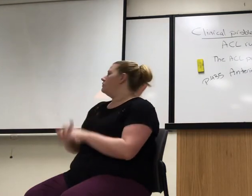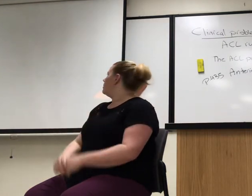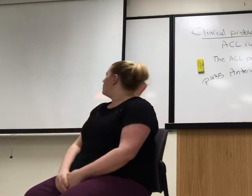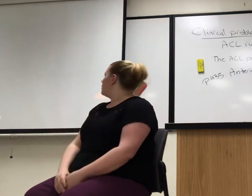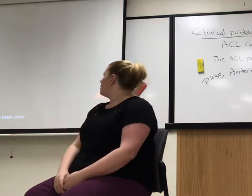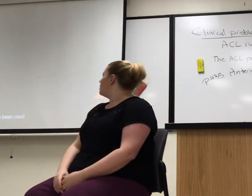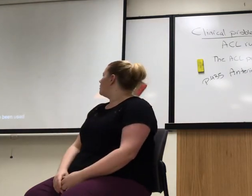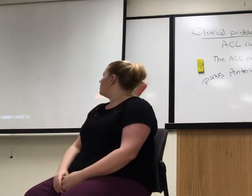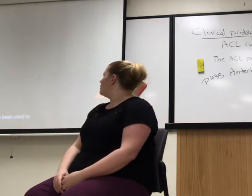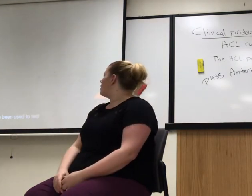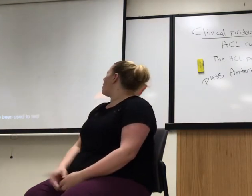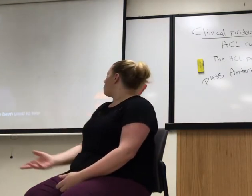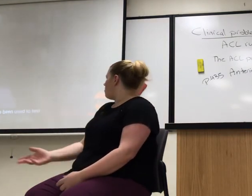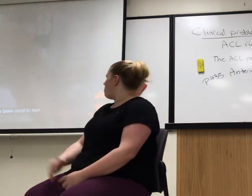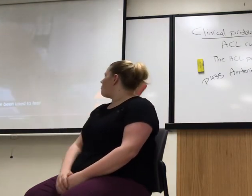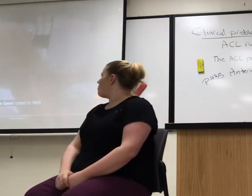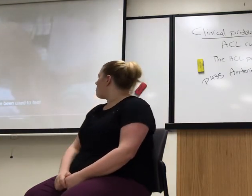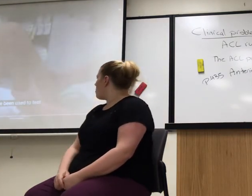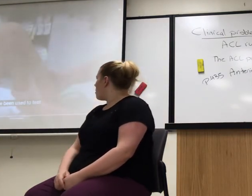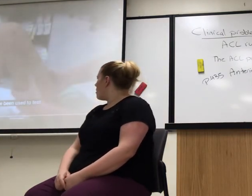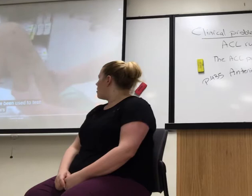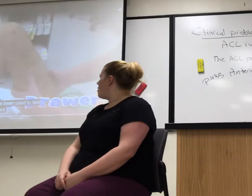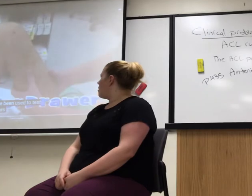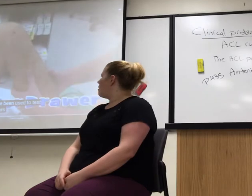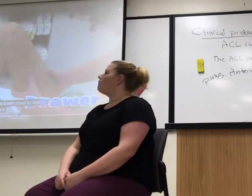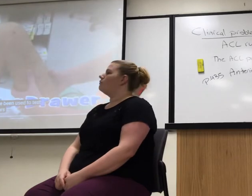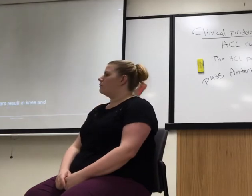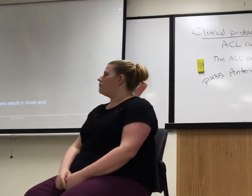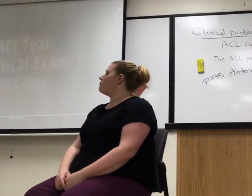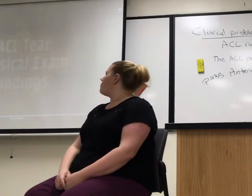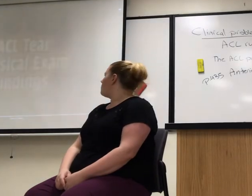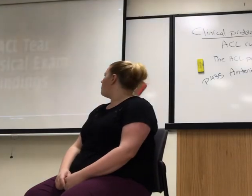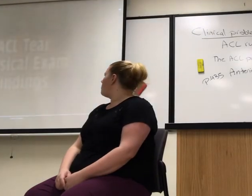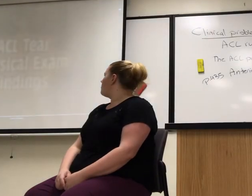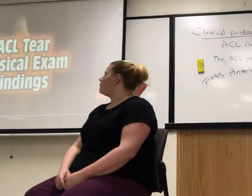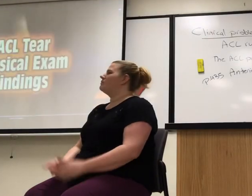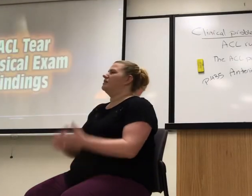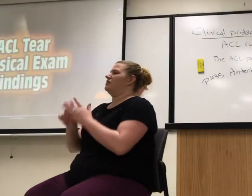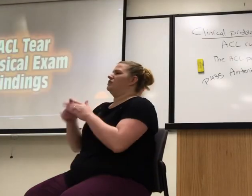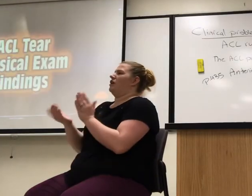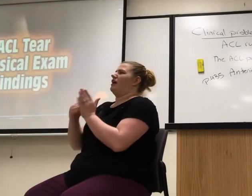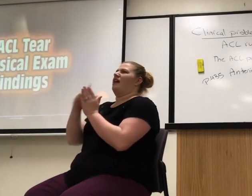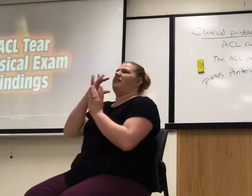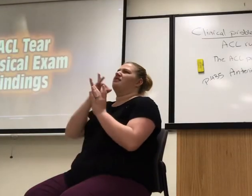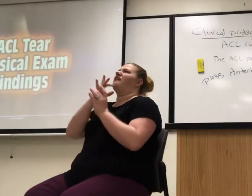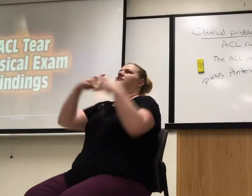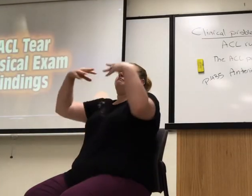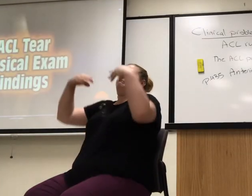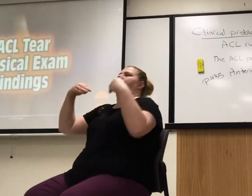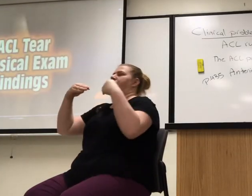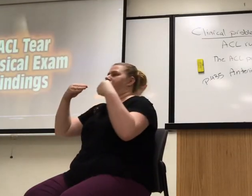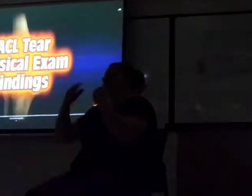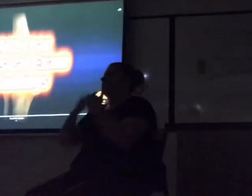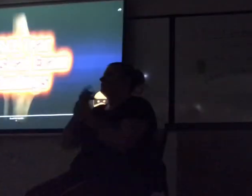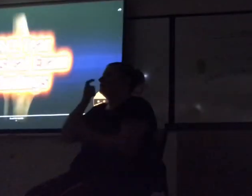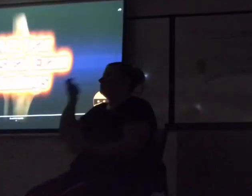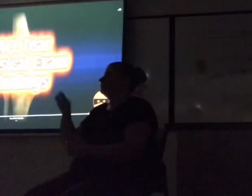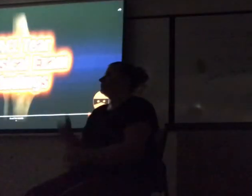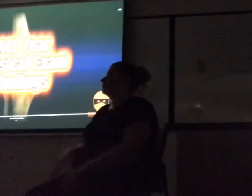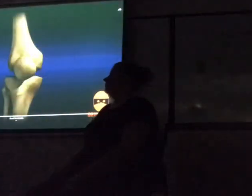Various tests have been used to test knees for ACL tears. Can I start over here? Turn the lights off.